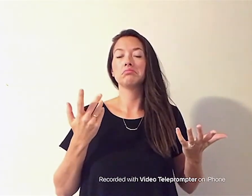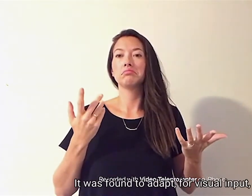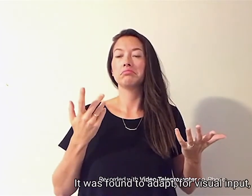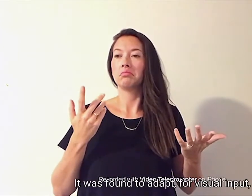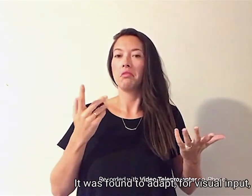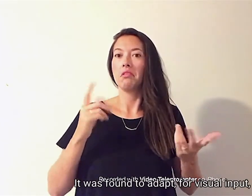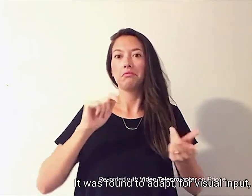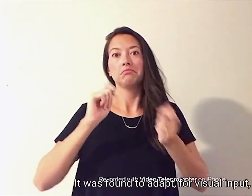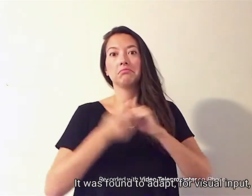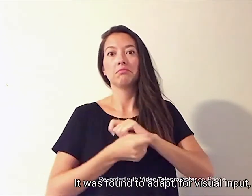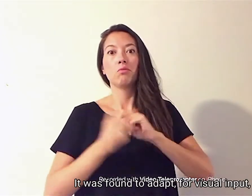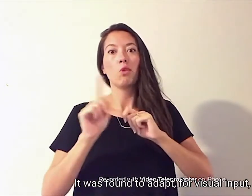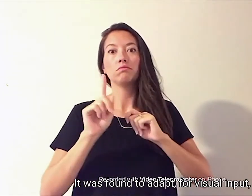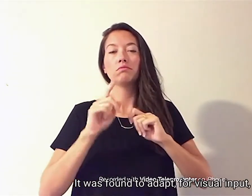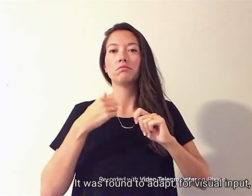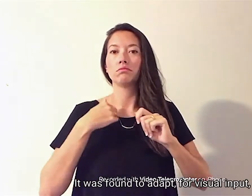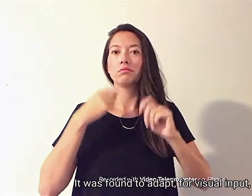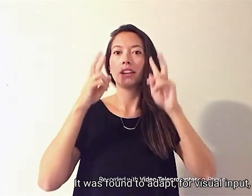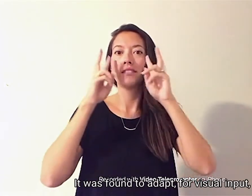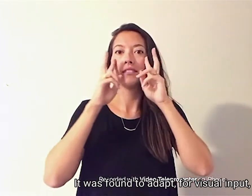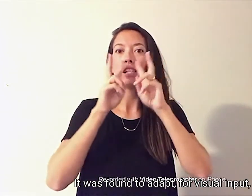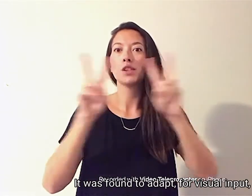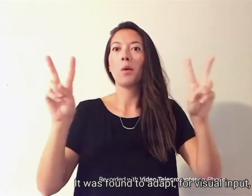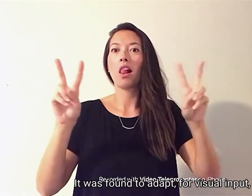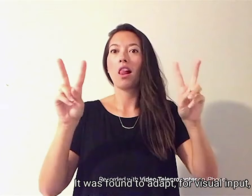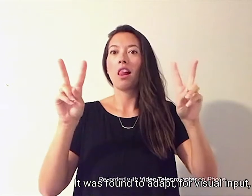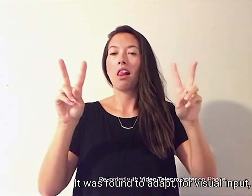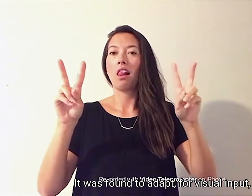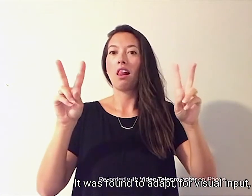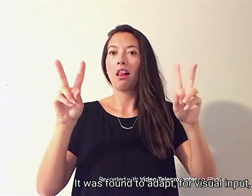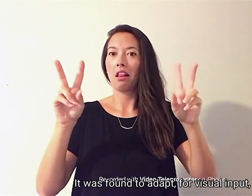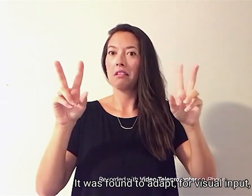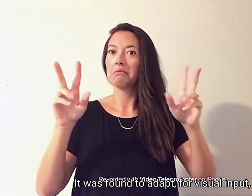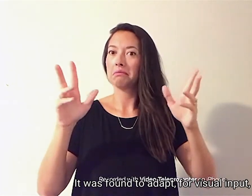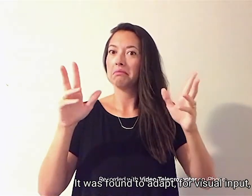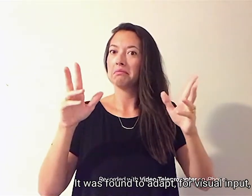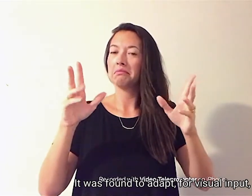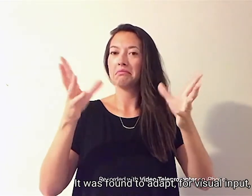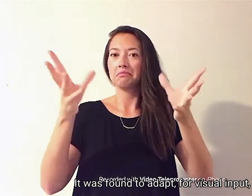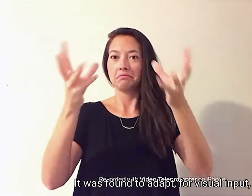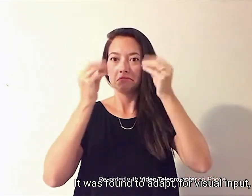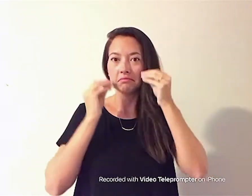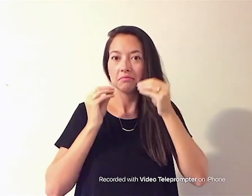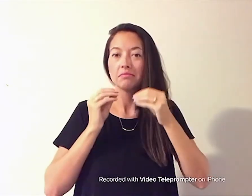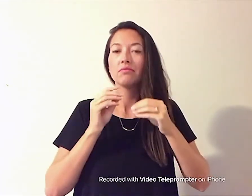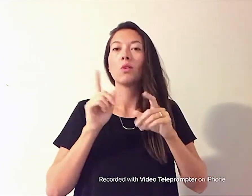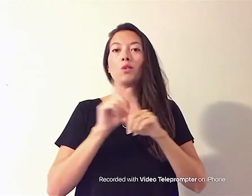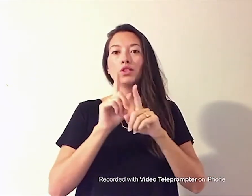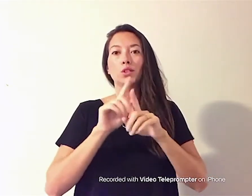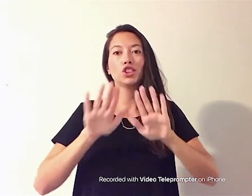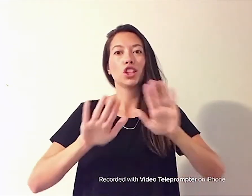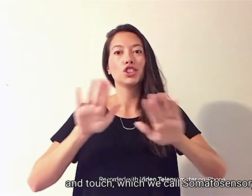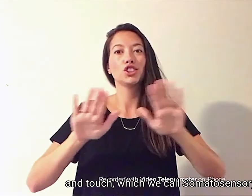It was found to adapt for visual input and